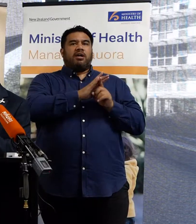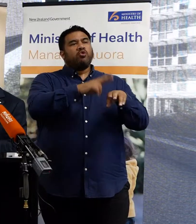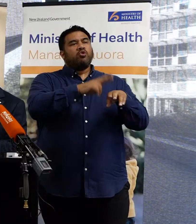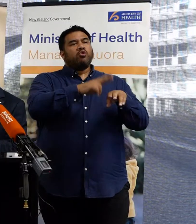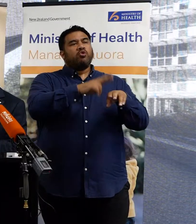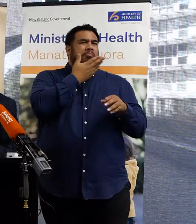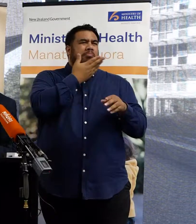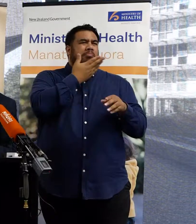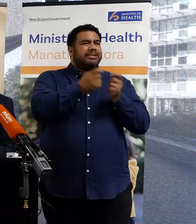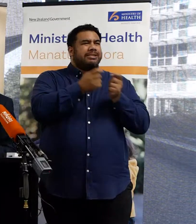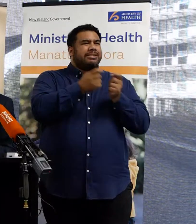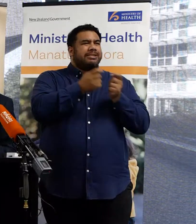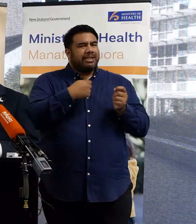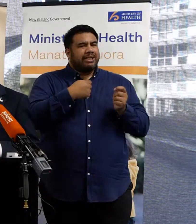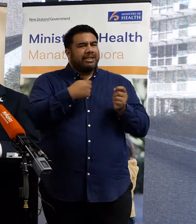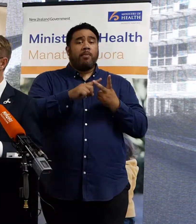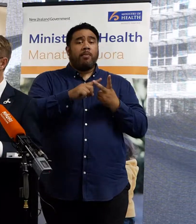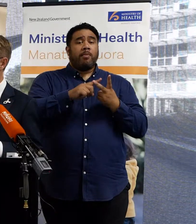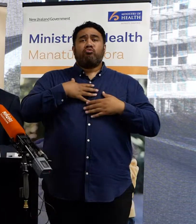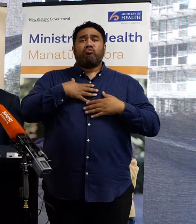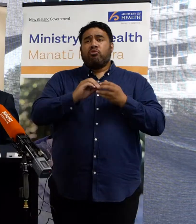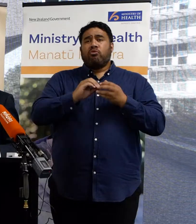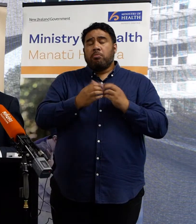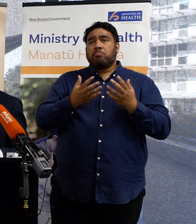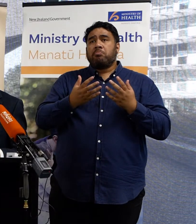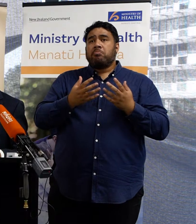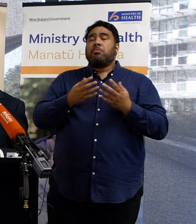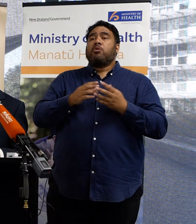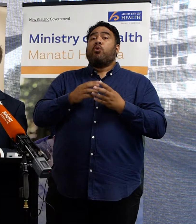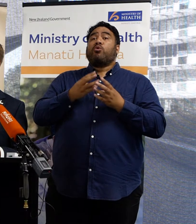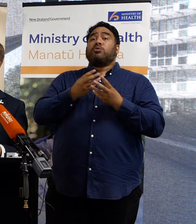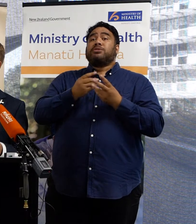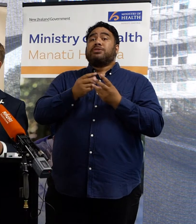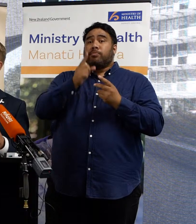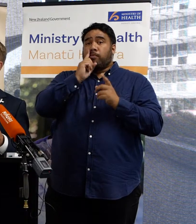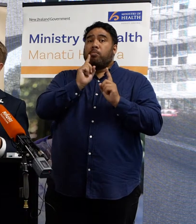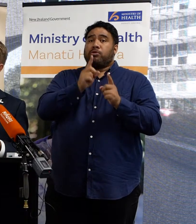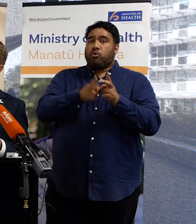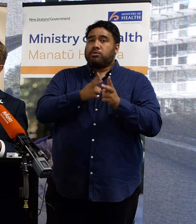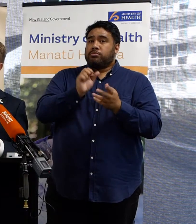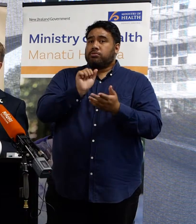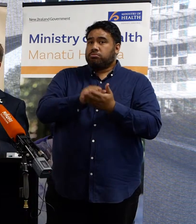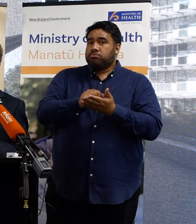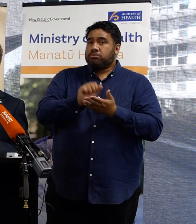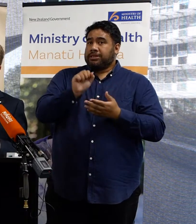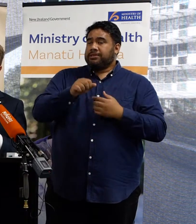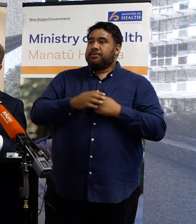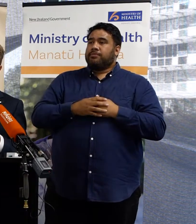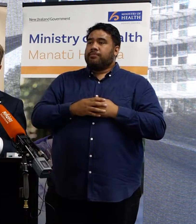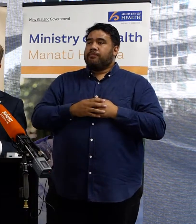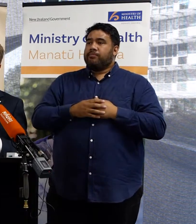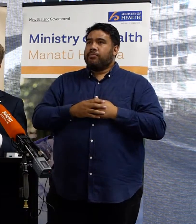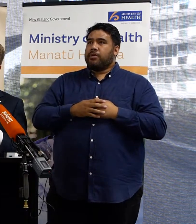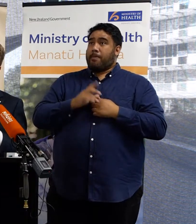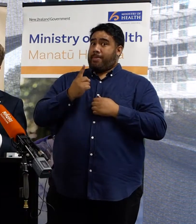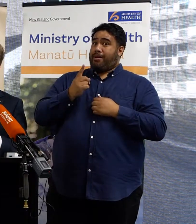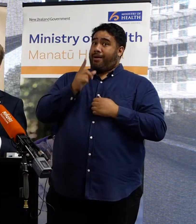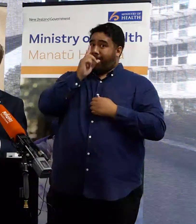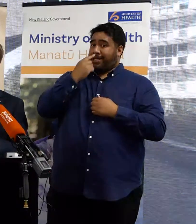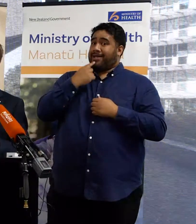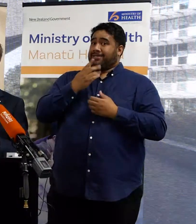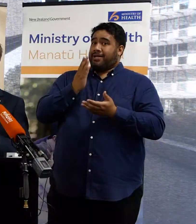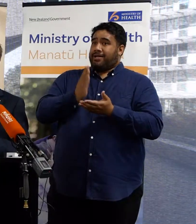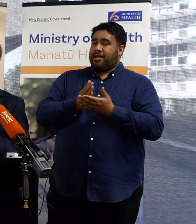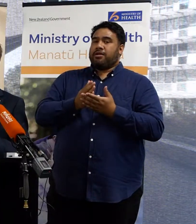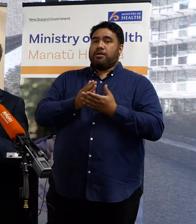have probably had respiratory symptoms. Some of them are people who have been treated in hospital. None at the moment. In fact, what I can say is only a